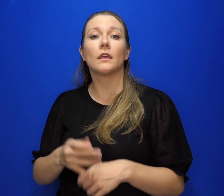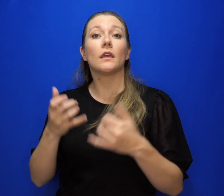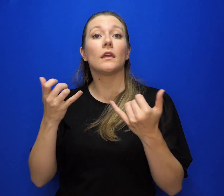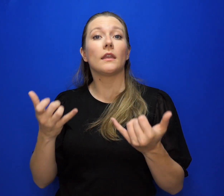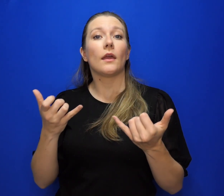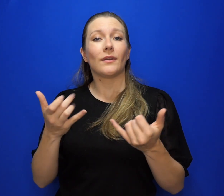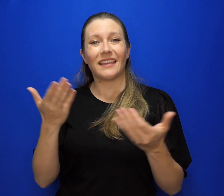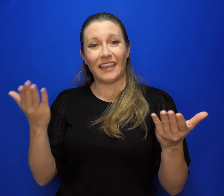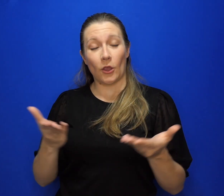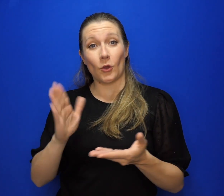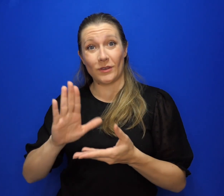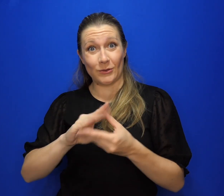Now, here's your story.